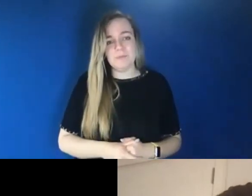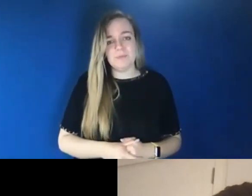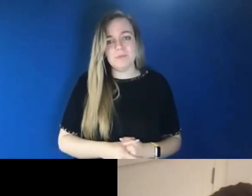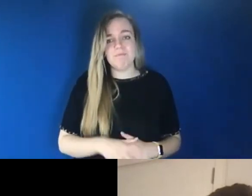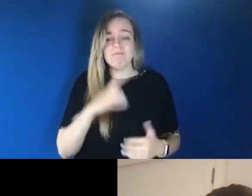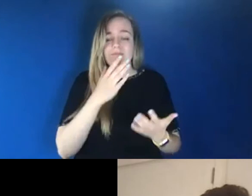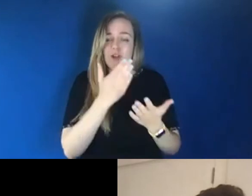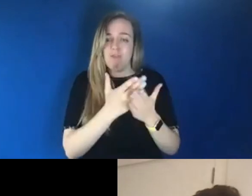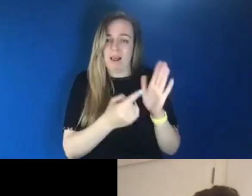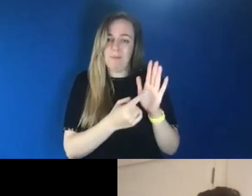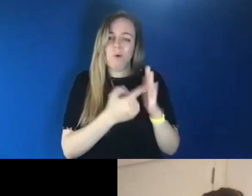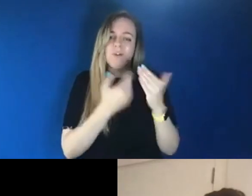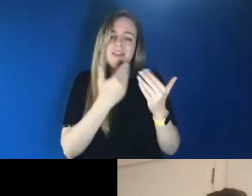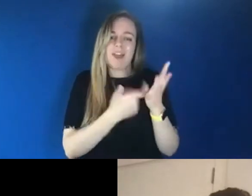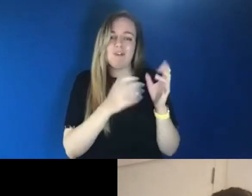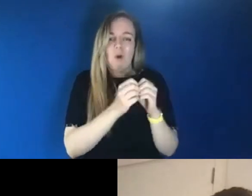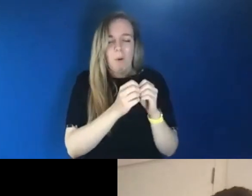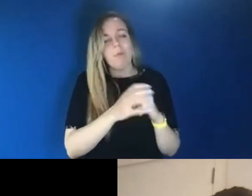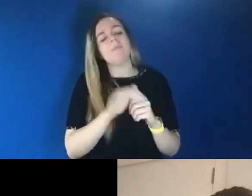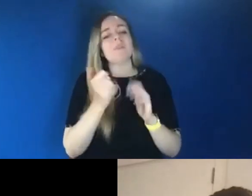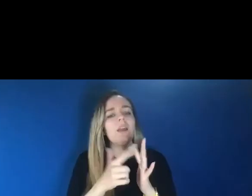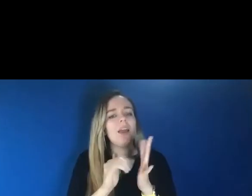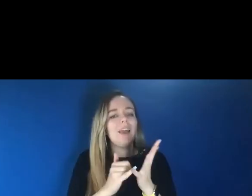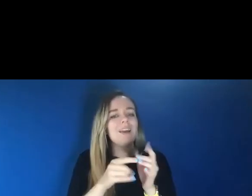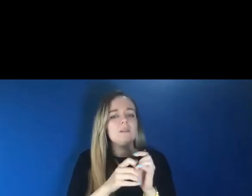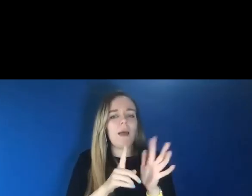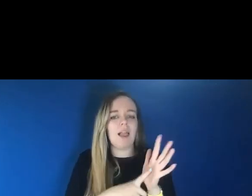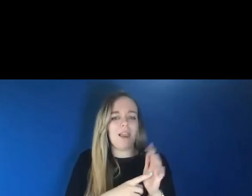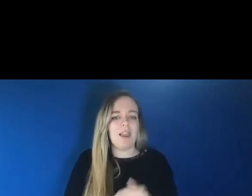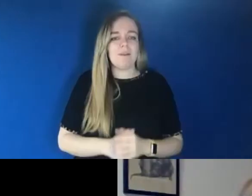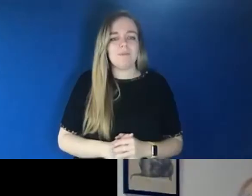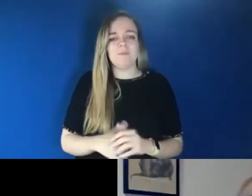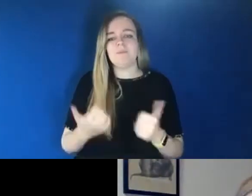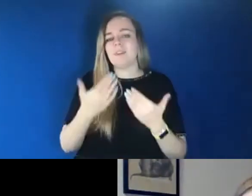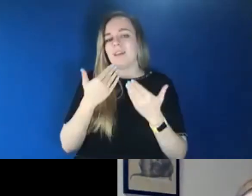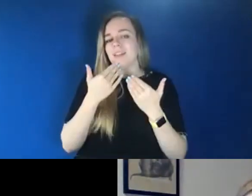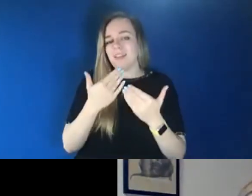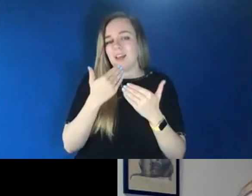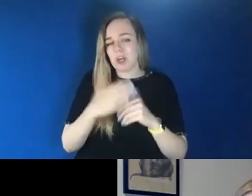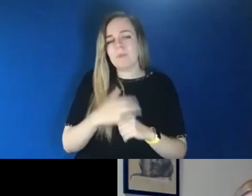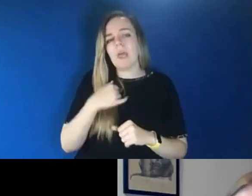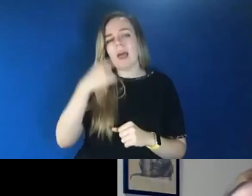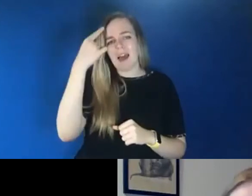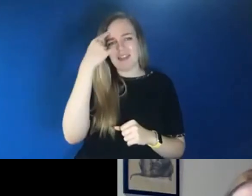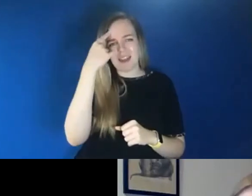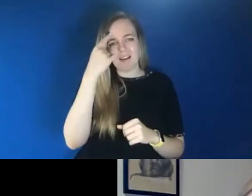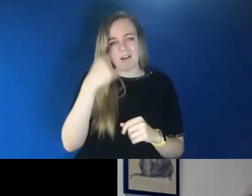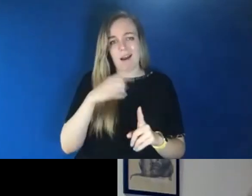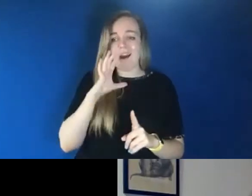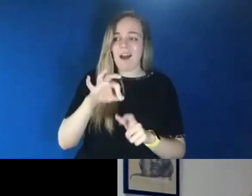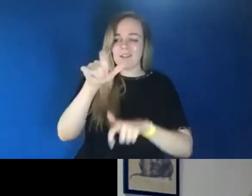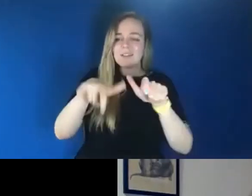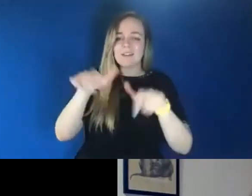really important. Thanks, Rob. Isobel. Yeah, thanks. I think the thing I would ask candidates